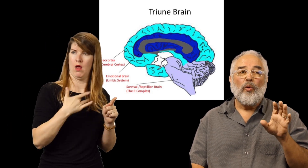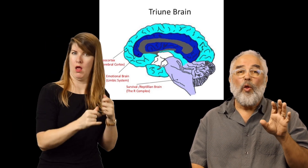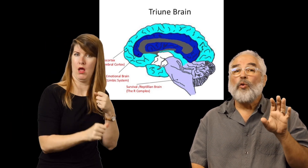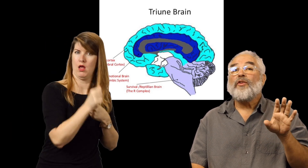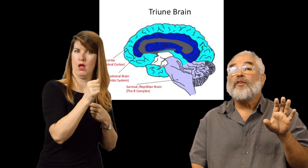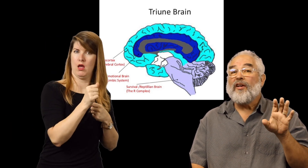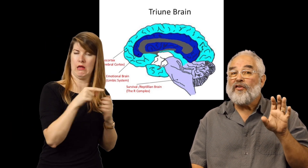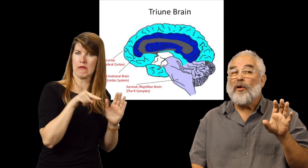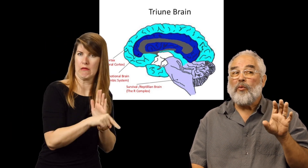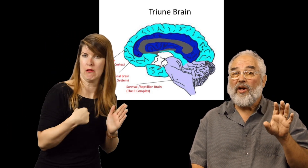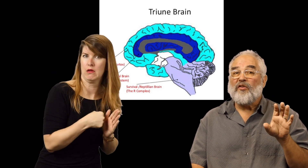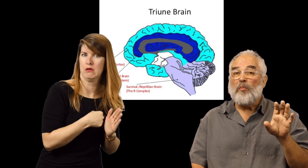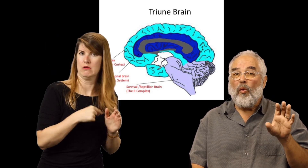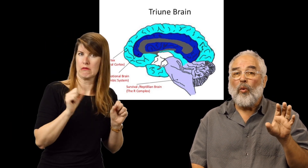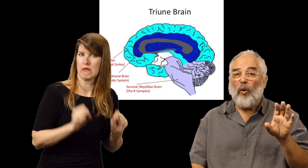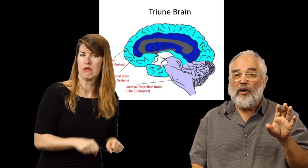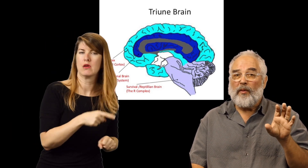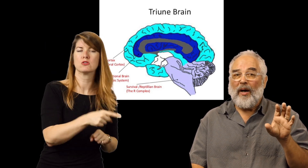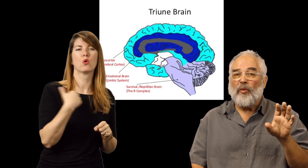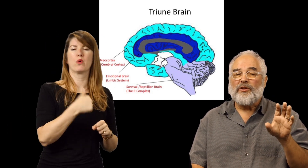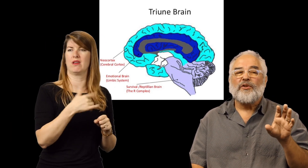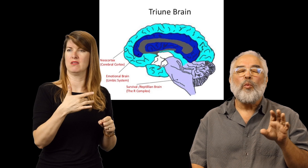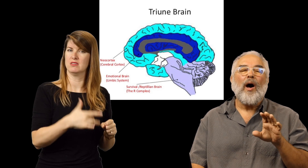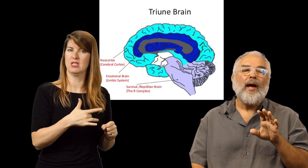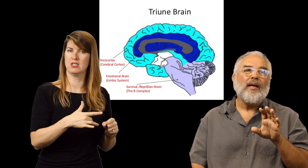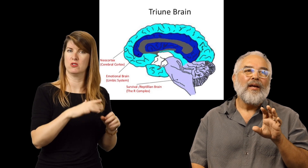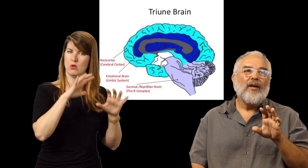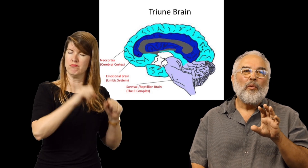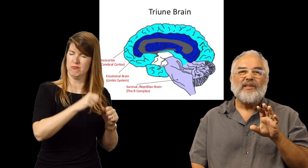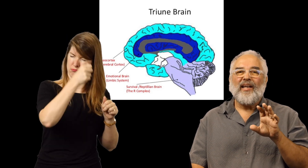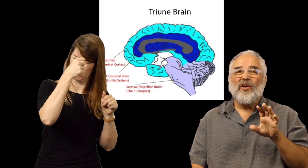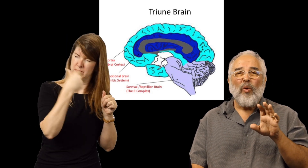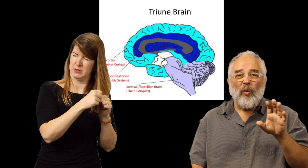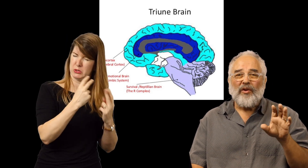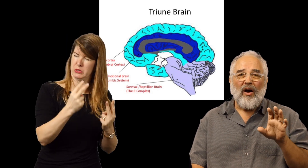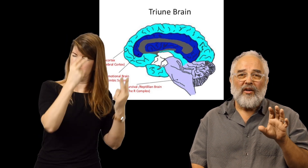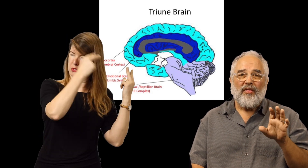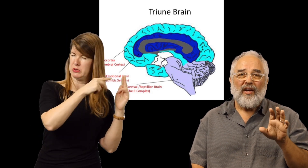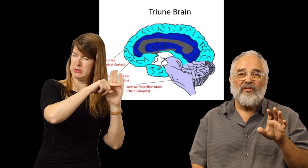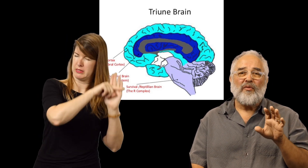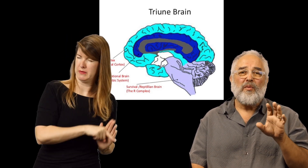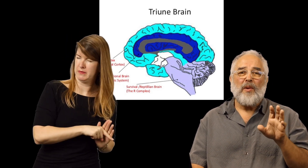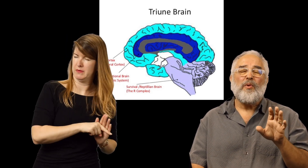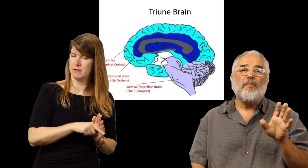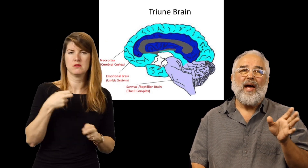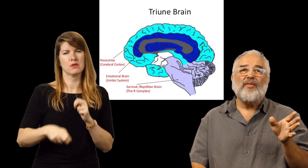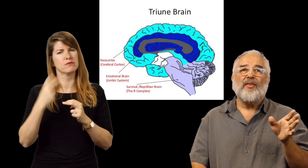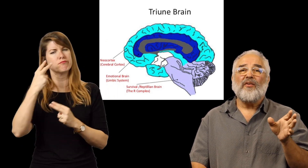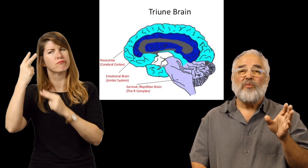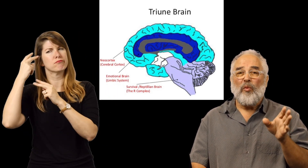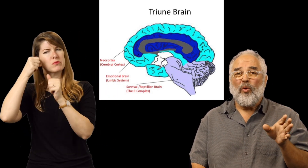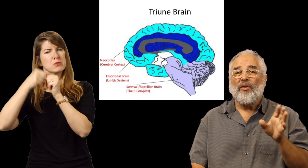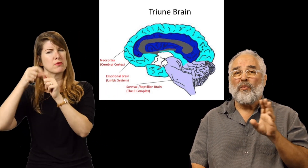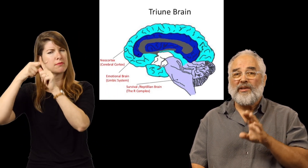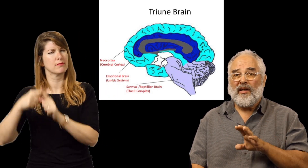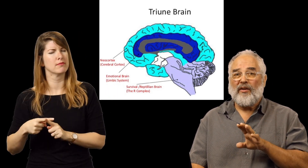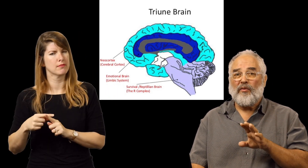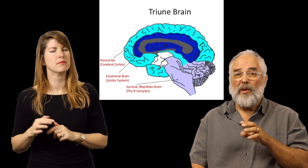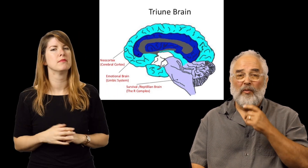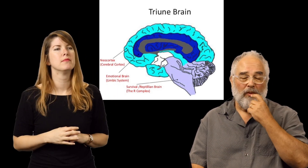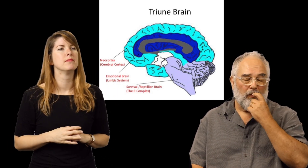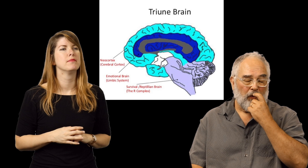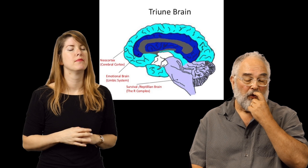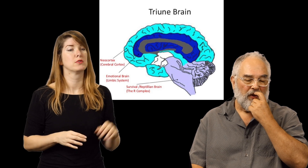And so those are the things our brain's more worried about, which is why we tend to hold on to things and remember bad things more than we